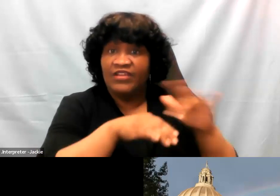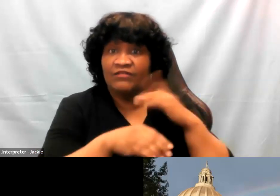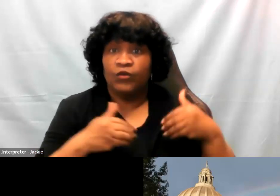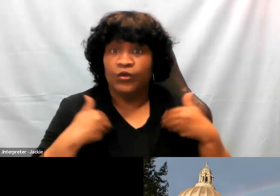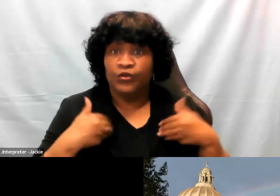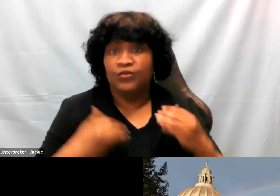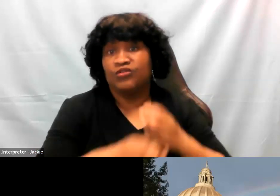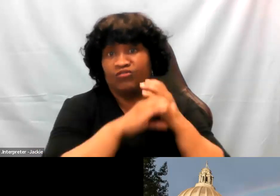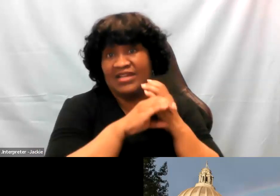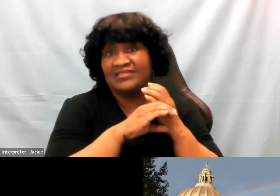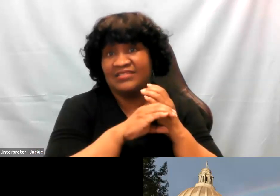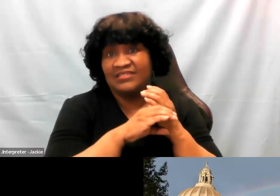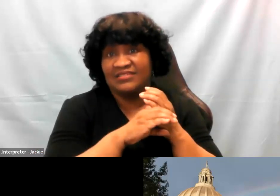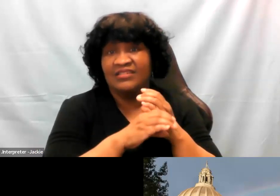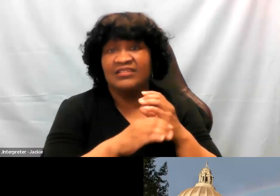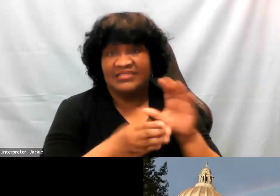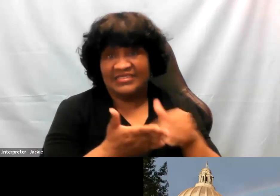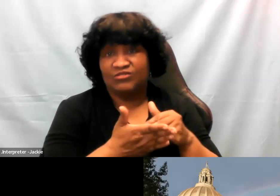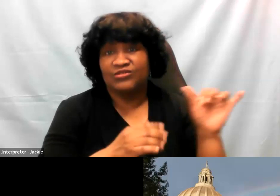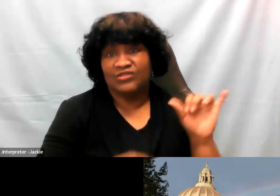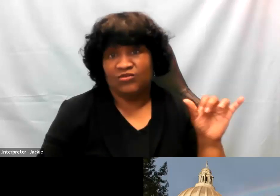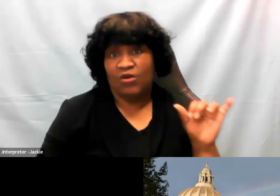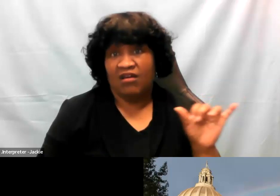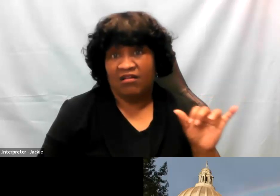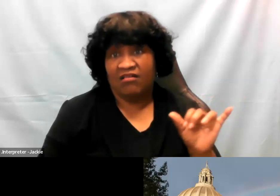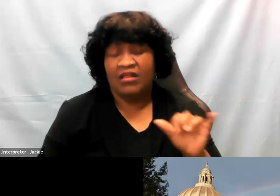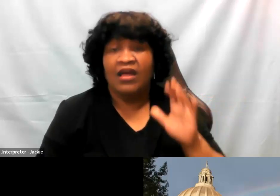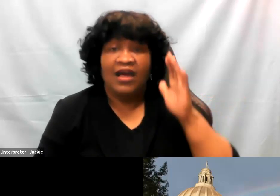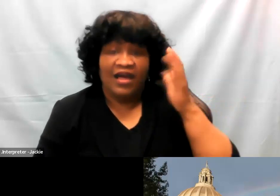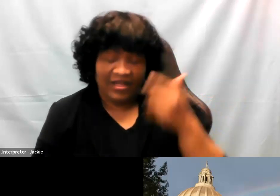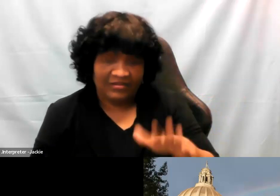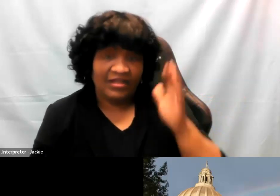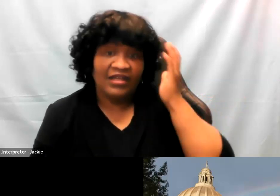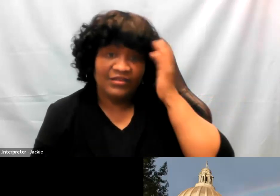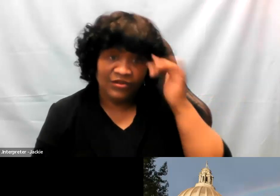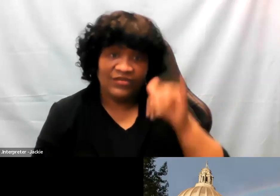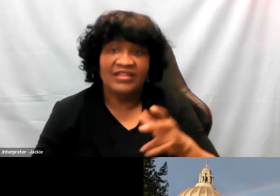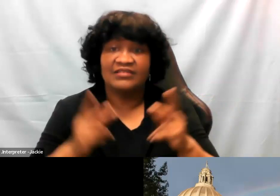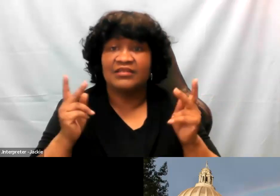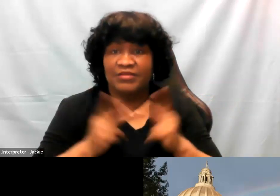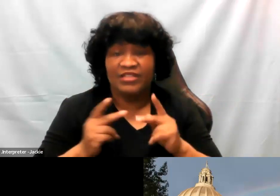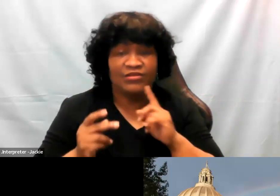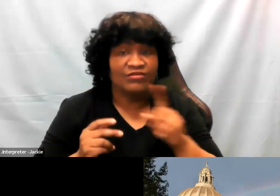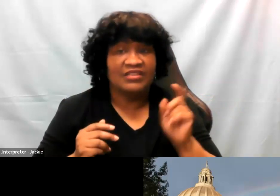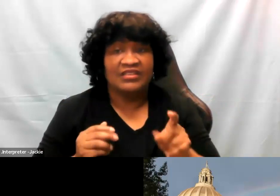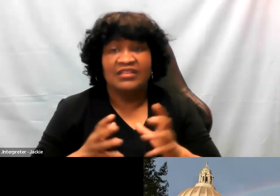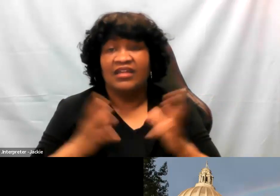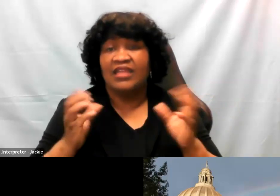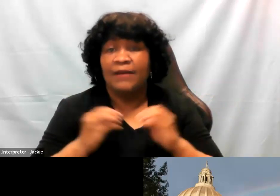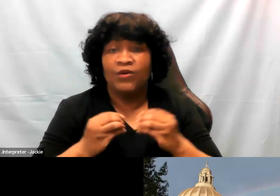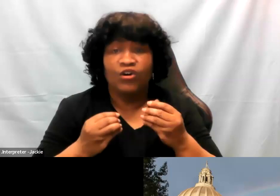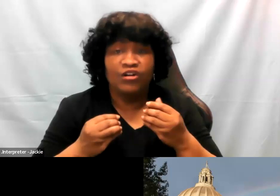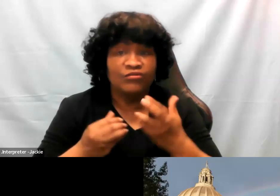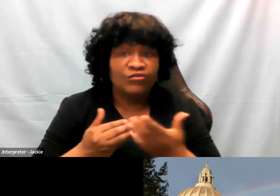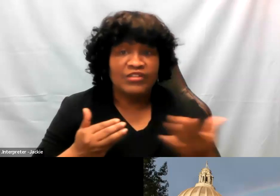youth crisis centers as well. And I know that is a place where we really need a lot more resources. So there